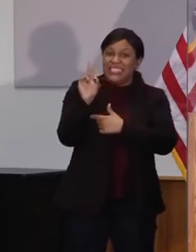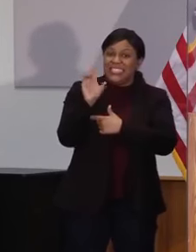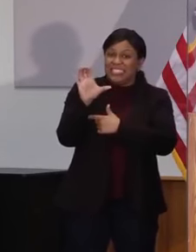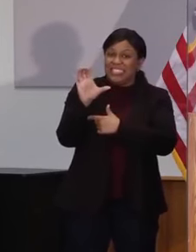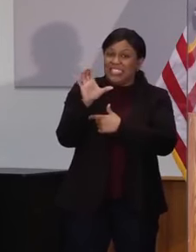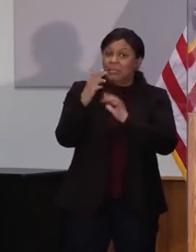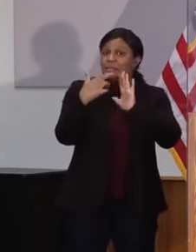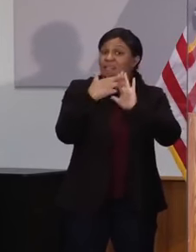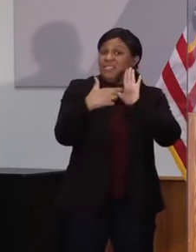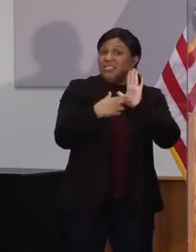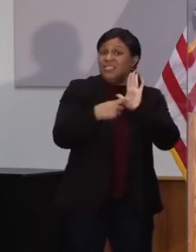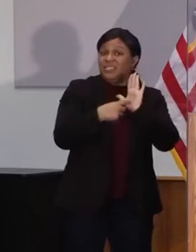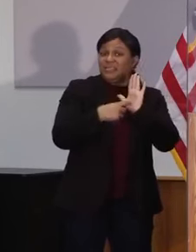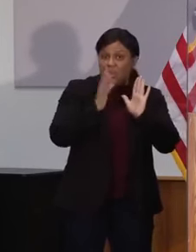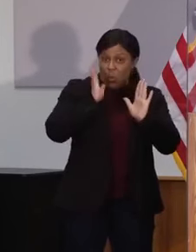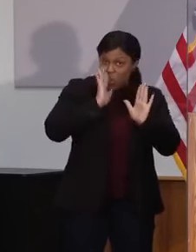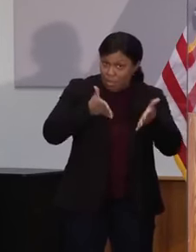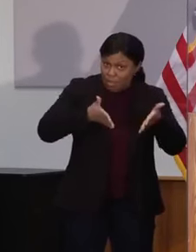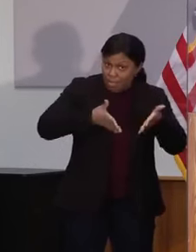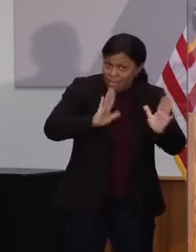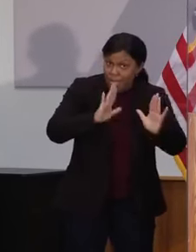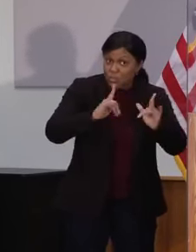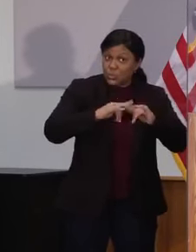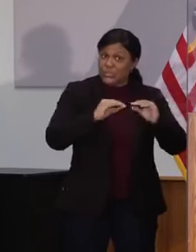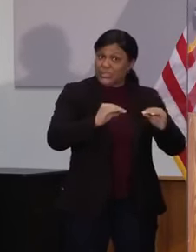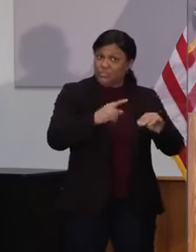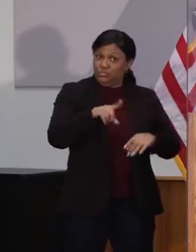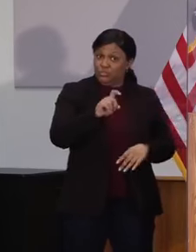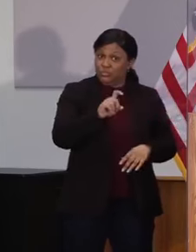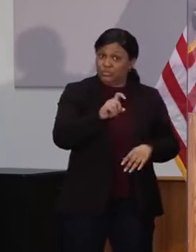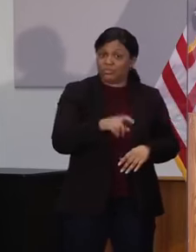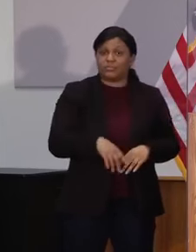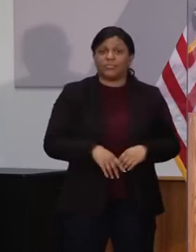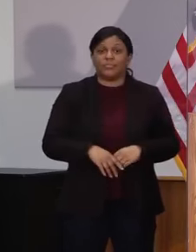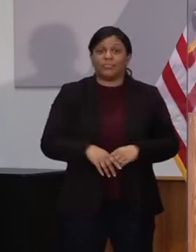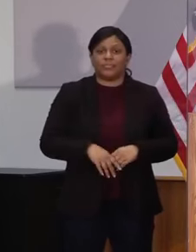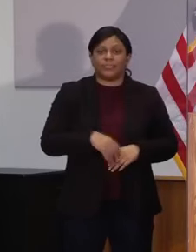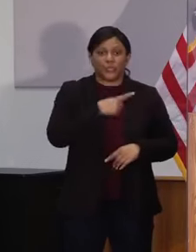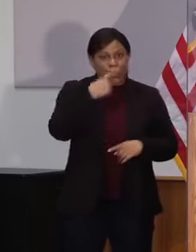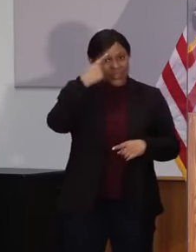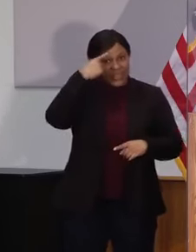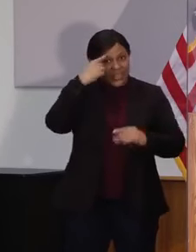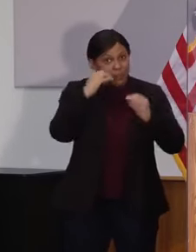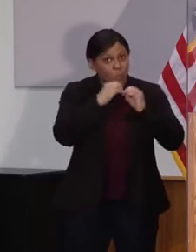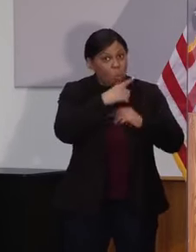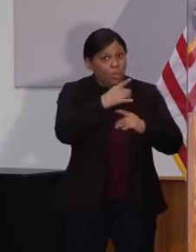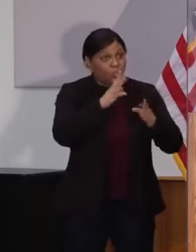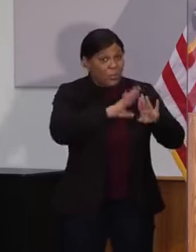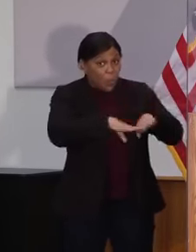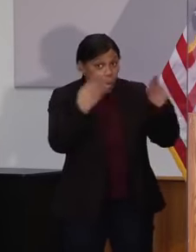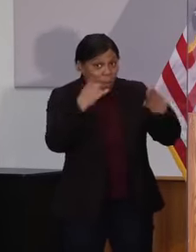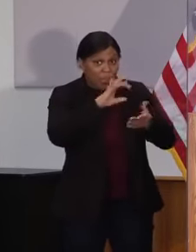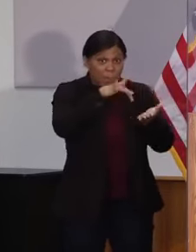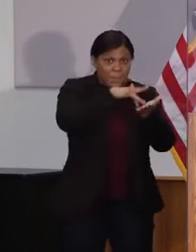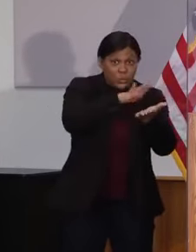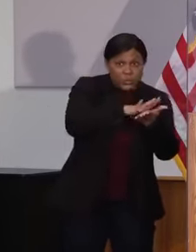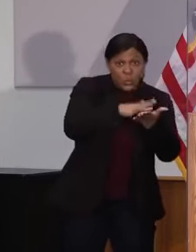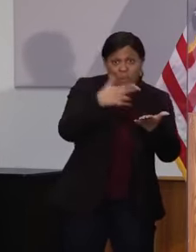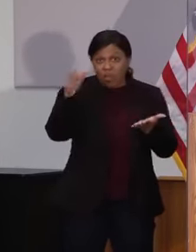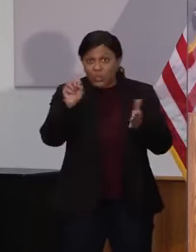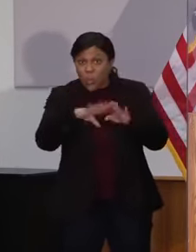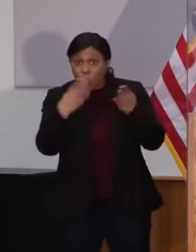place will be able to allow them to do that. Do you think more schools should be open now, middle and high schools, given what the CDC is saying? I